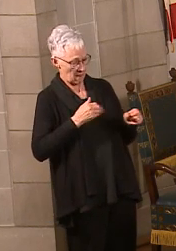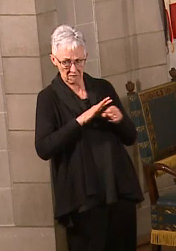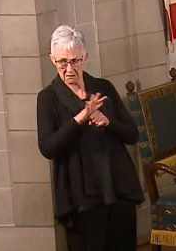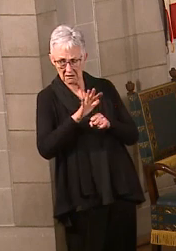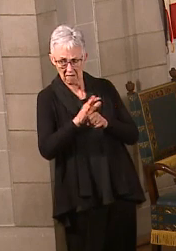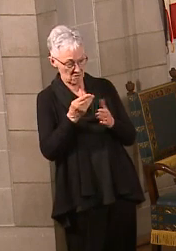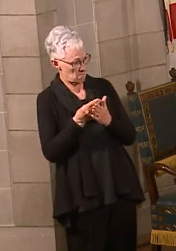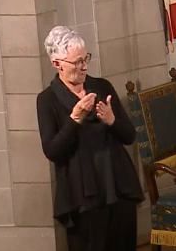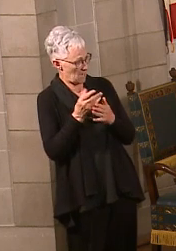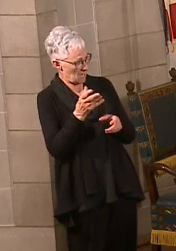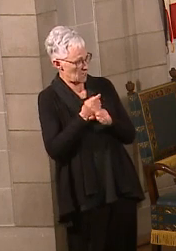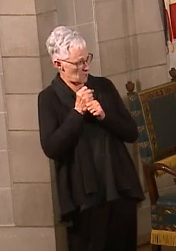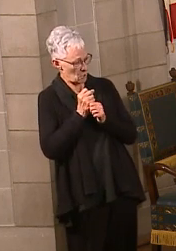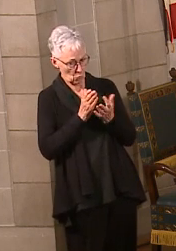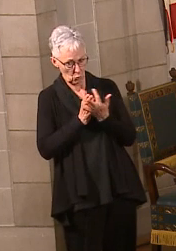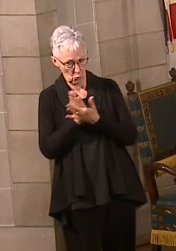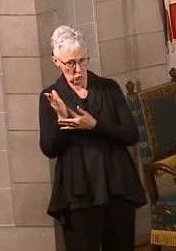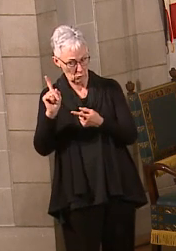June.